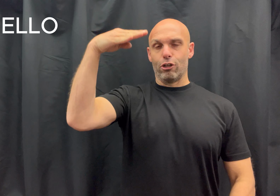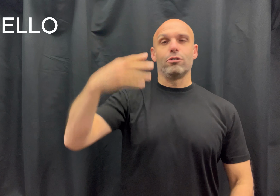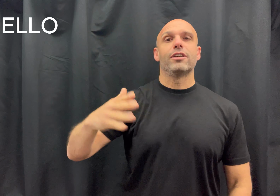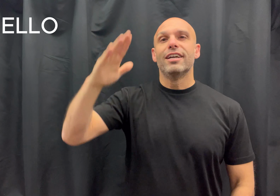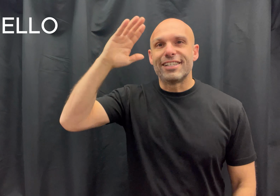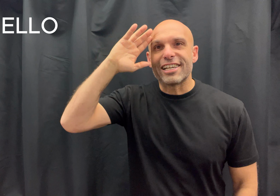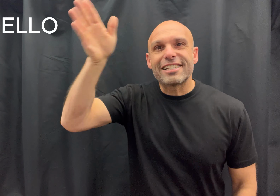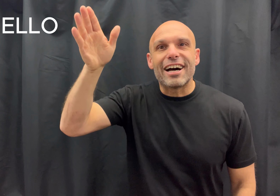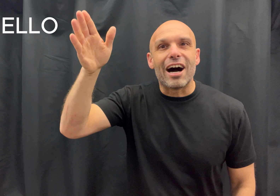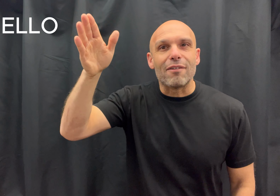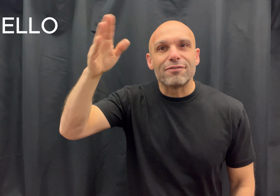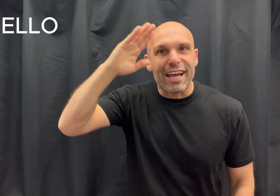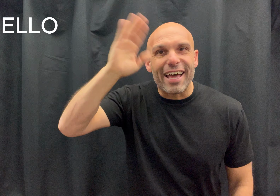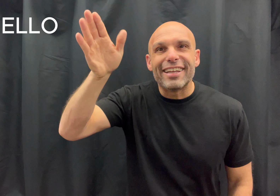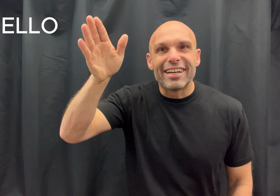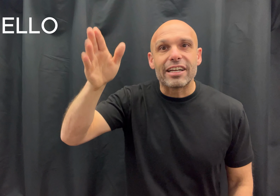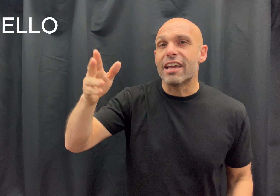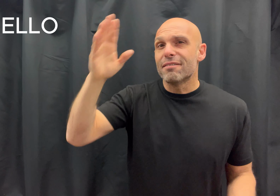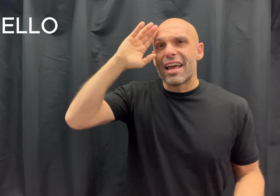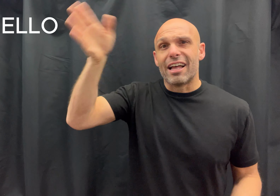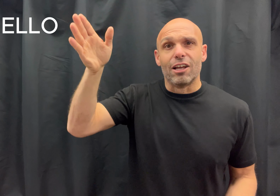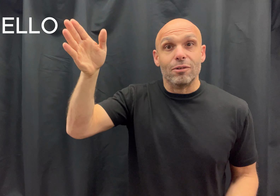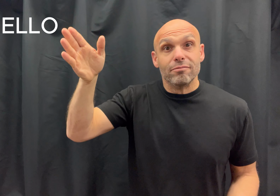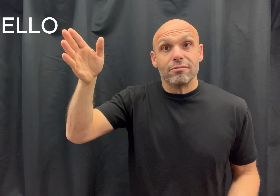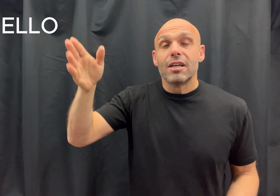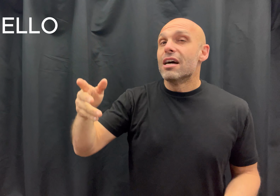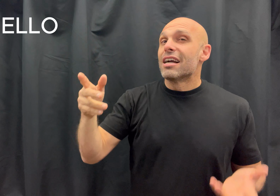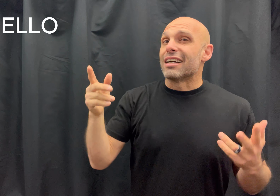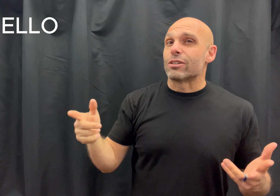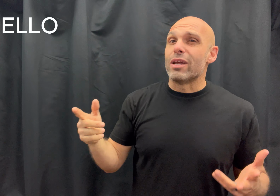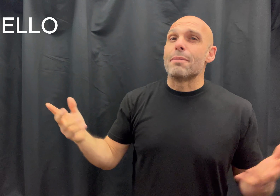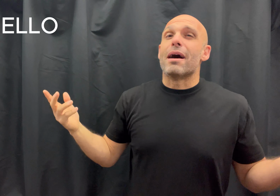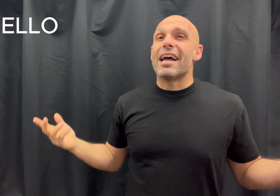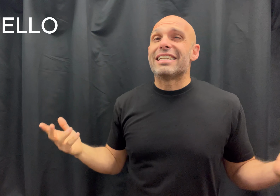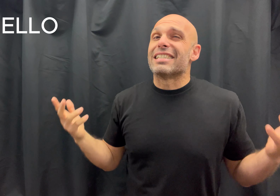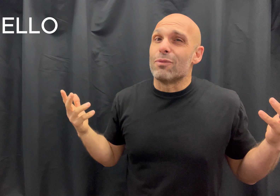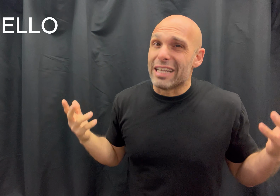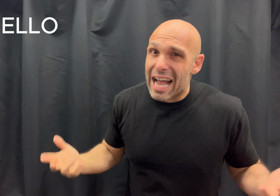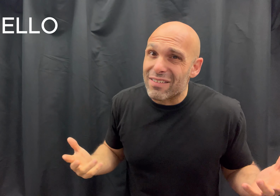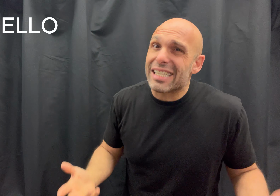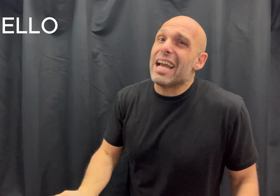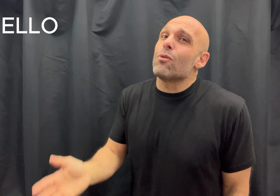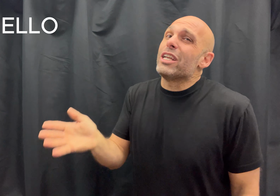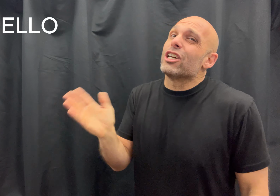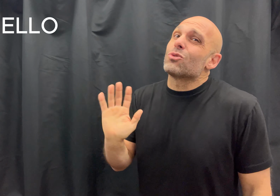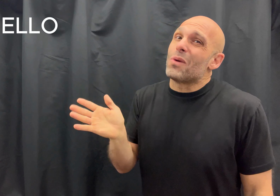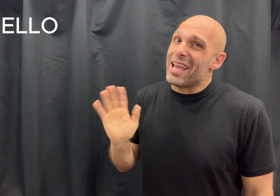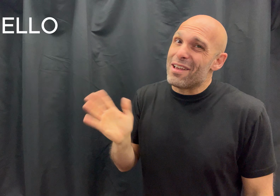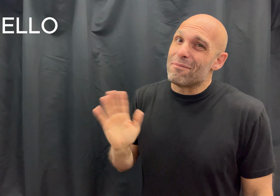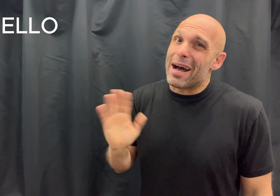salute, just off the head, okay? Hello. Consequently, bye doesn't really have a sign. We just wave